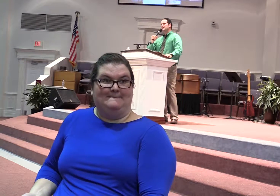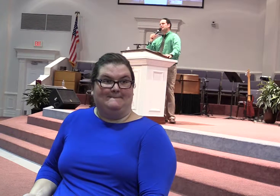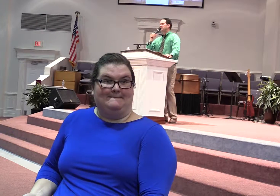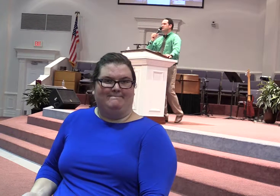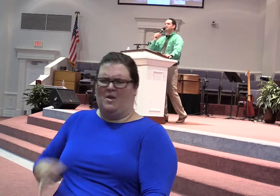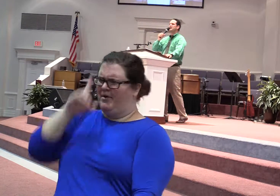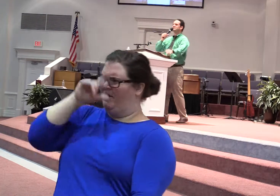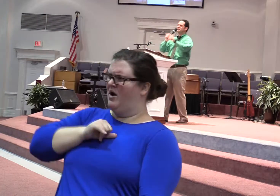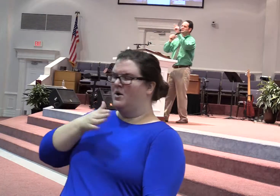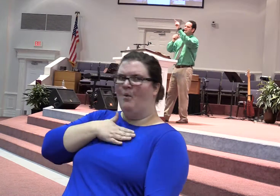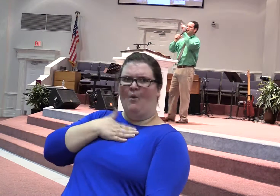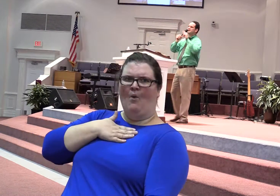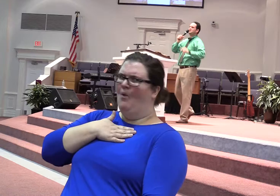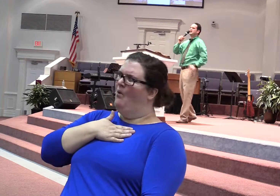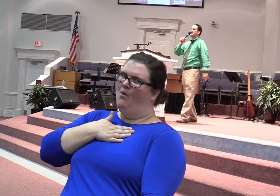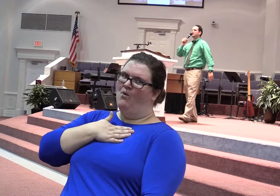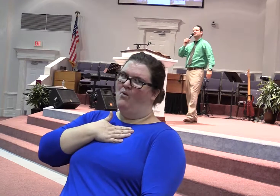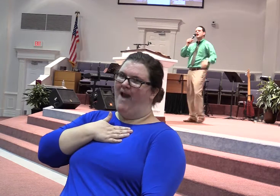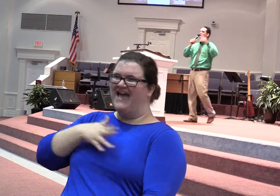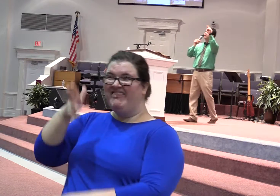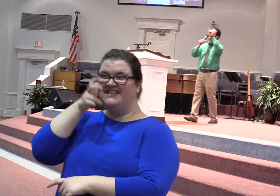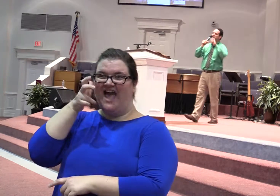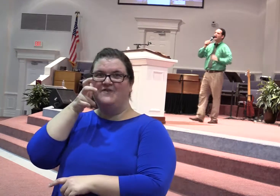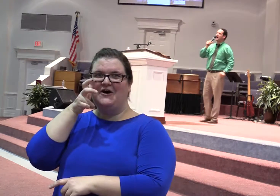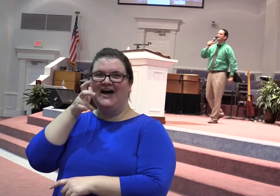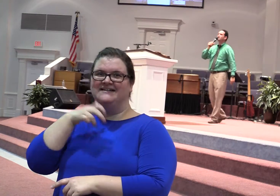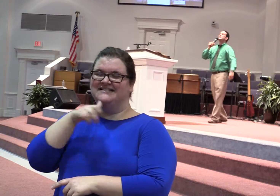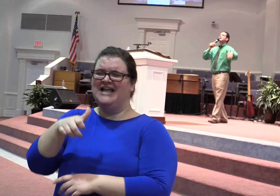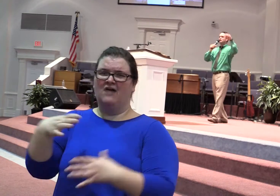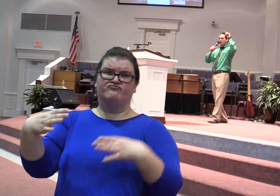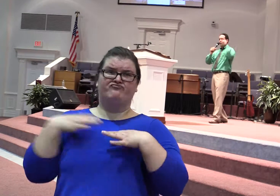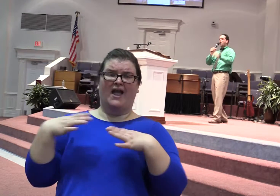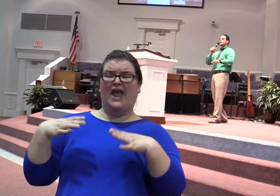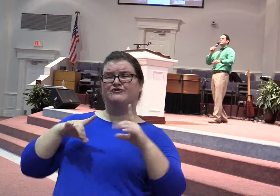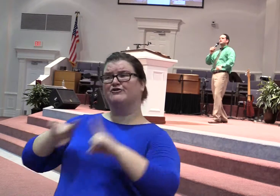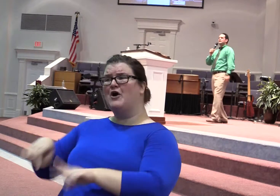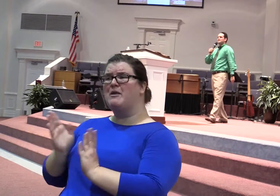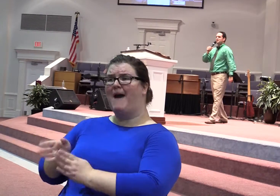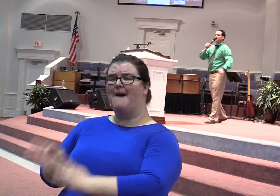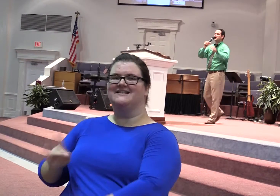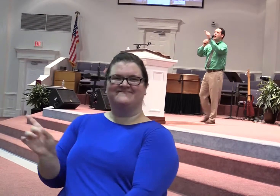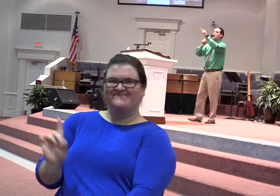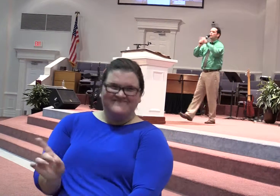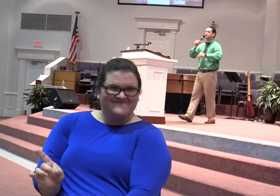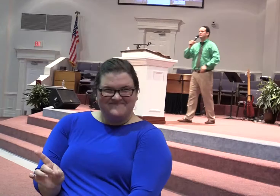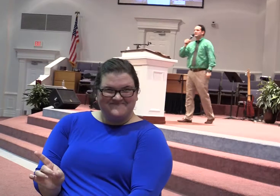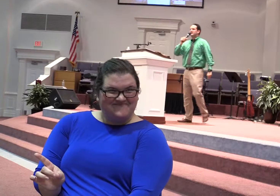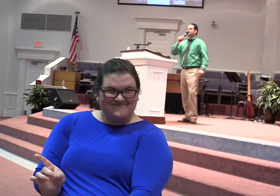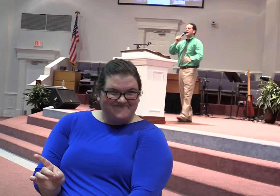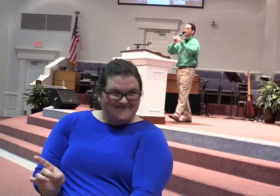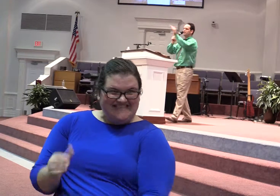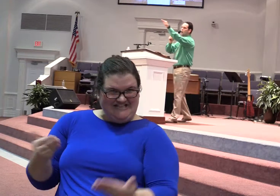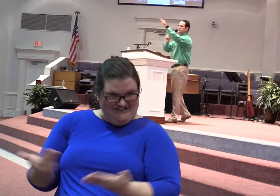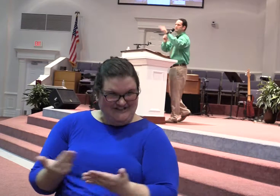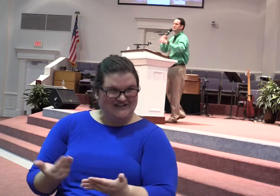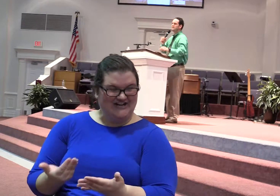And I'm here to tell you, Satan is not taking a day off. He's not going to the Bahamas. He's going to work because he knows his